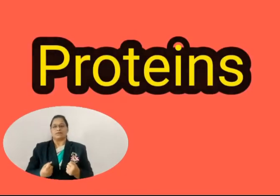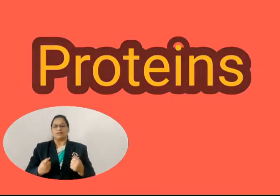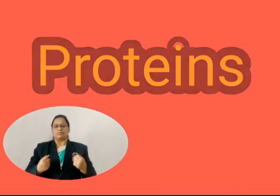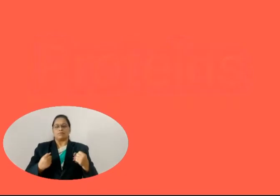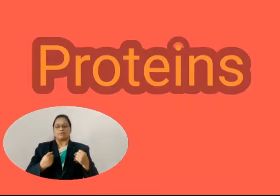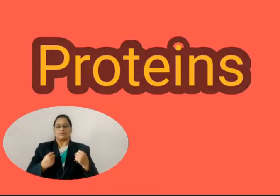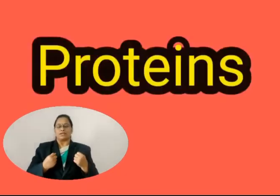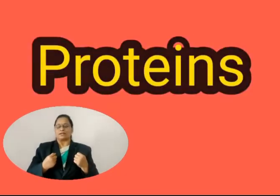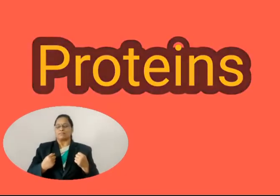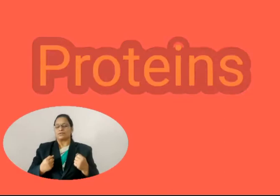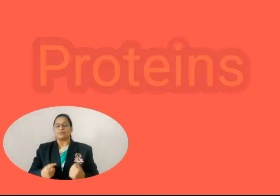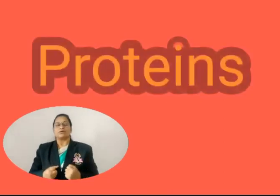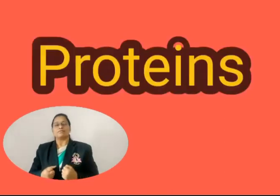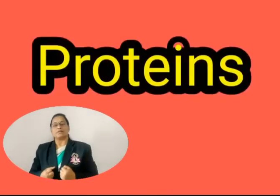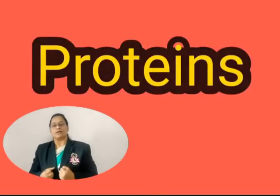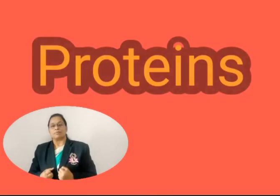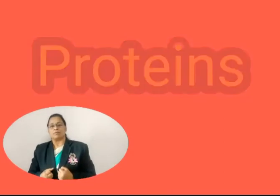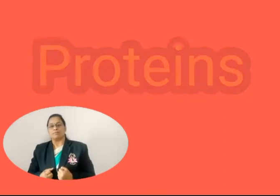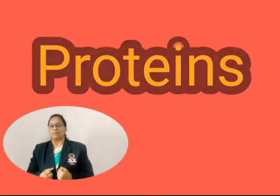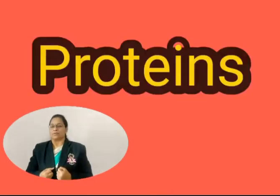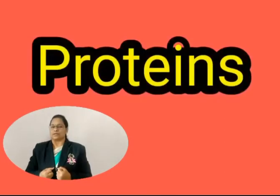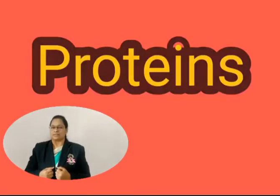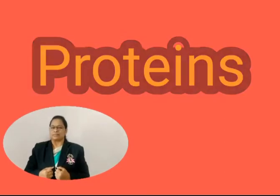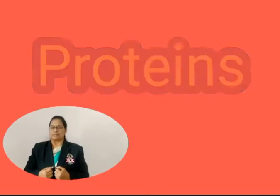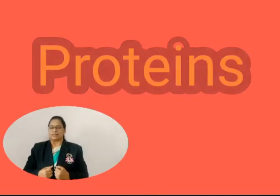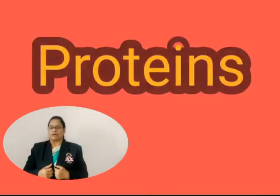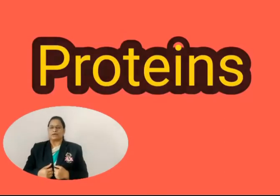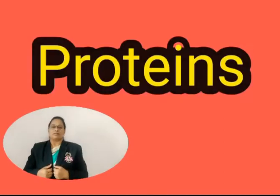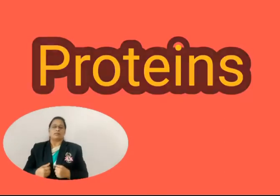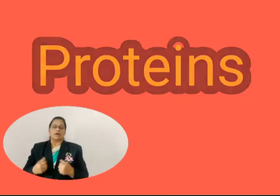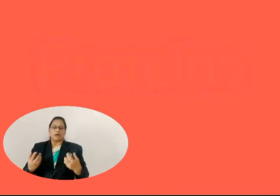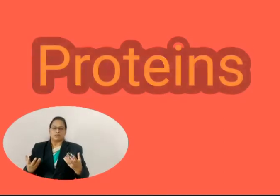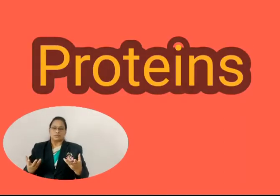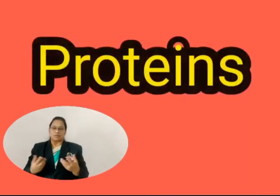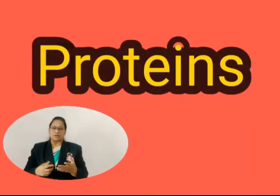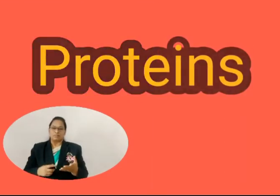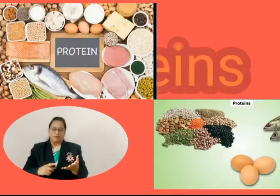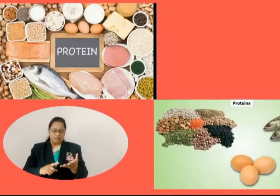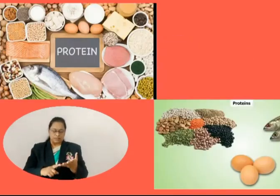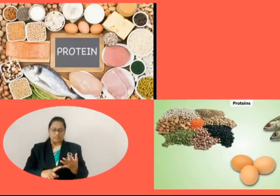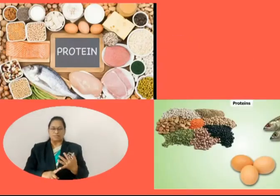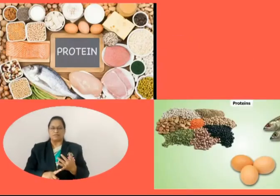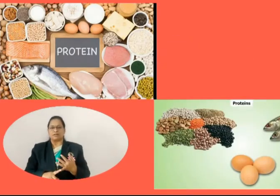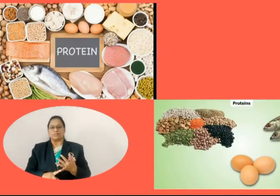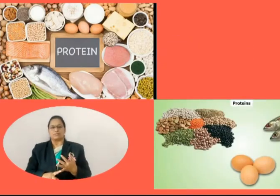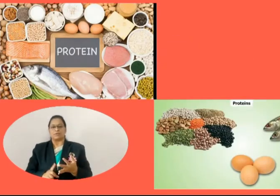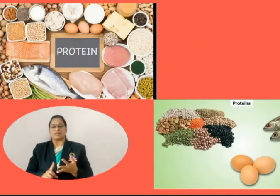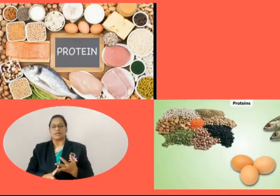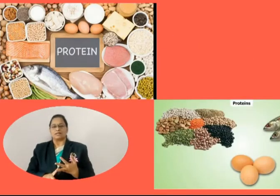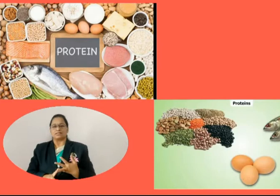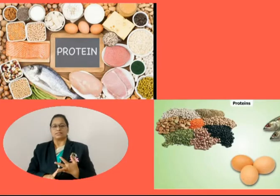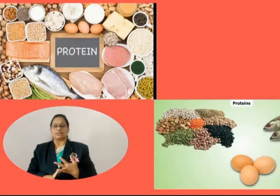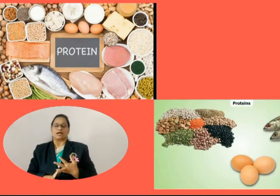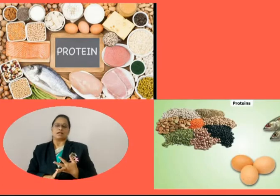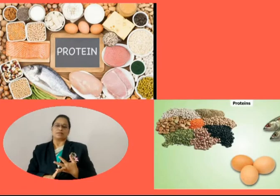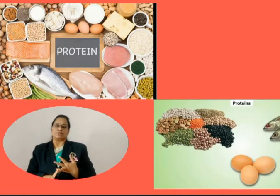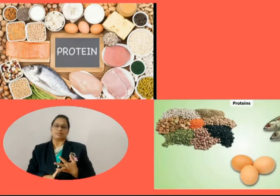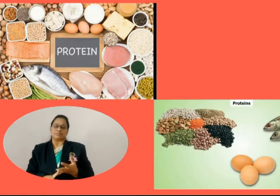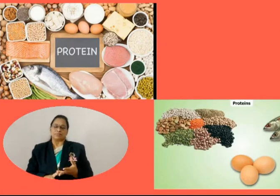help of, or that can be cured with the help of proteins. Now as you are knowing, milk is giving us protein, eggs are giving us